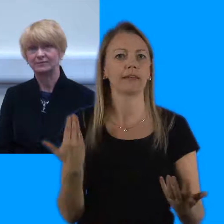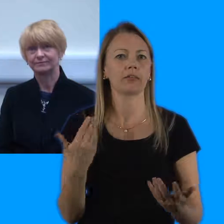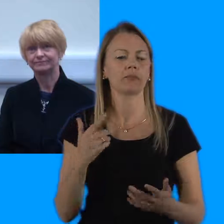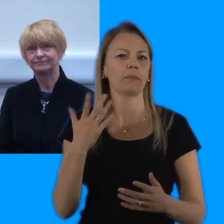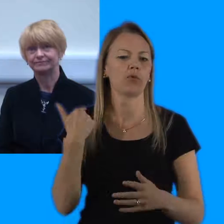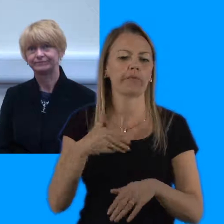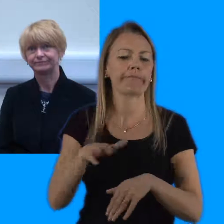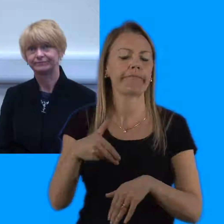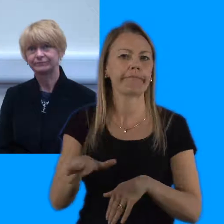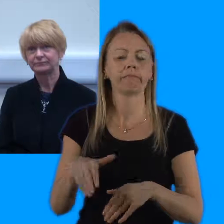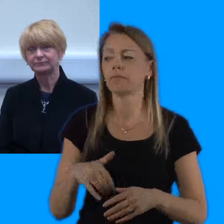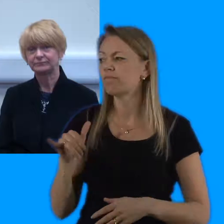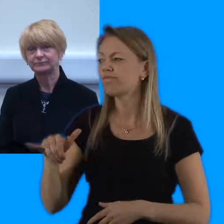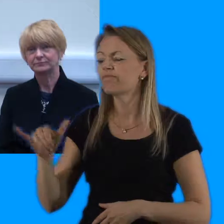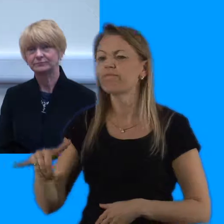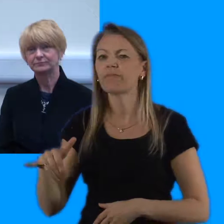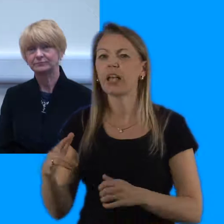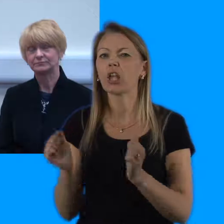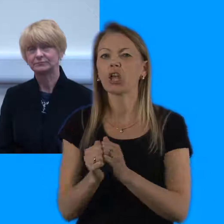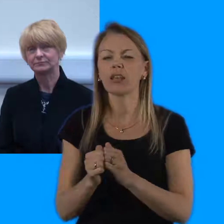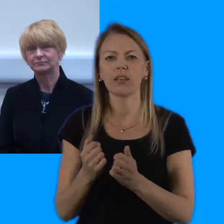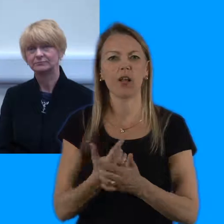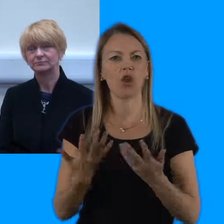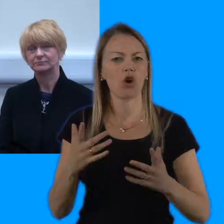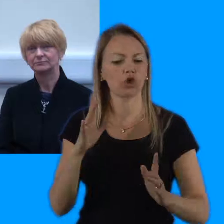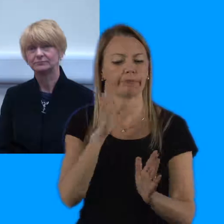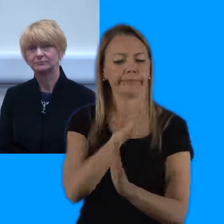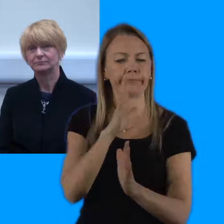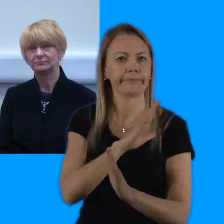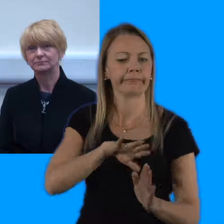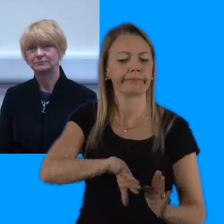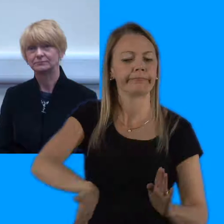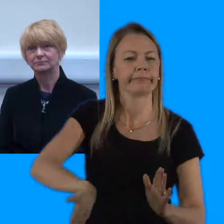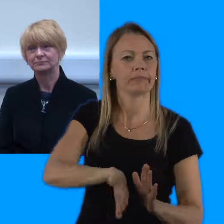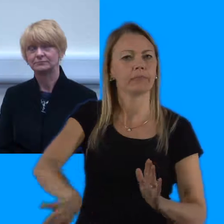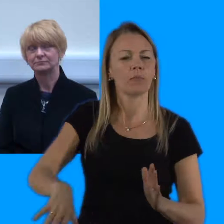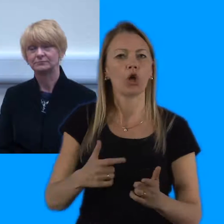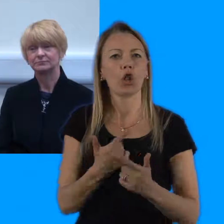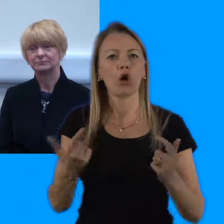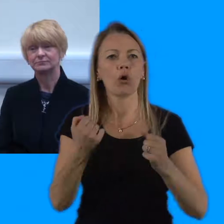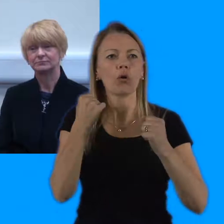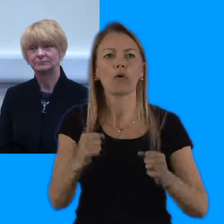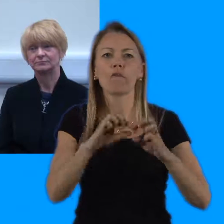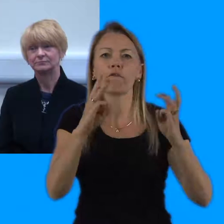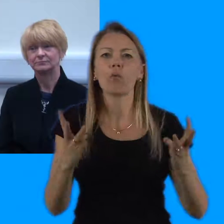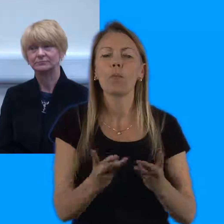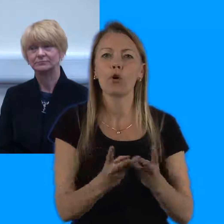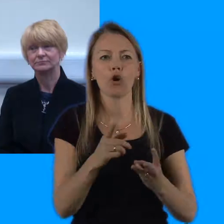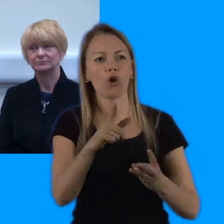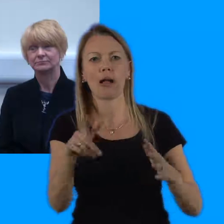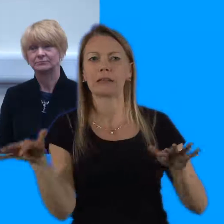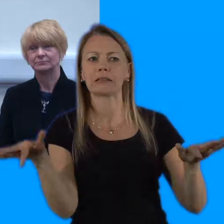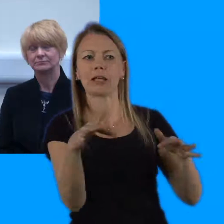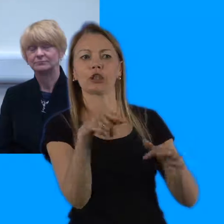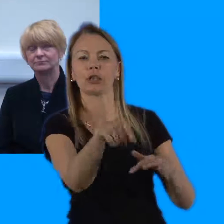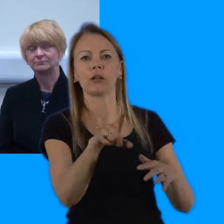depth. Yeah, and I think that's what it is. I think a lot of it goes underneath the surface. I think we see a lot at football and